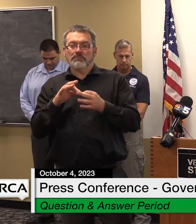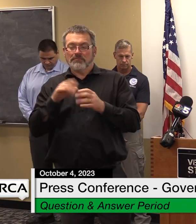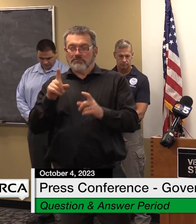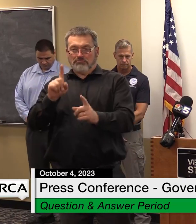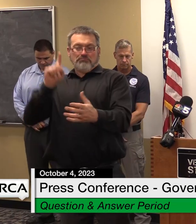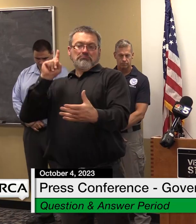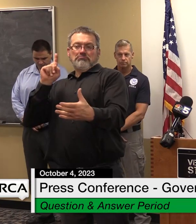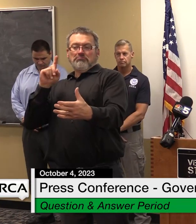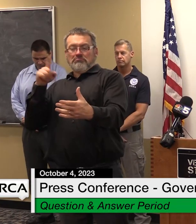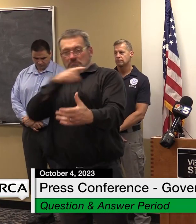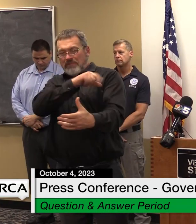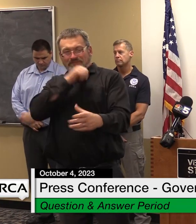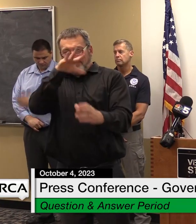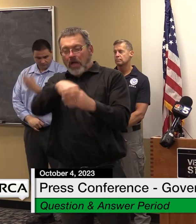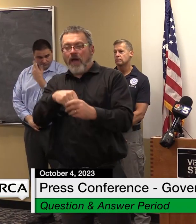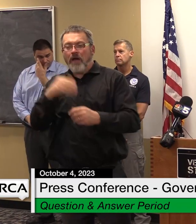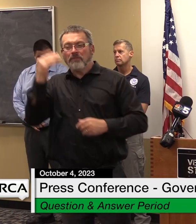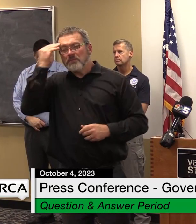would you